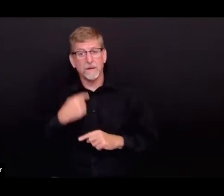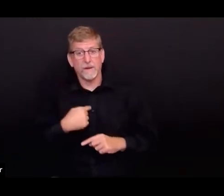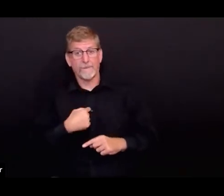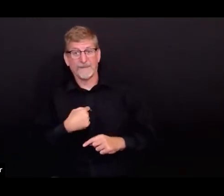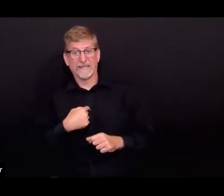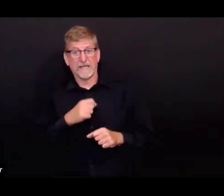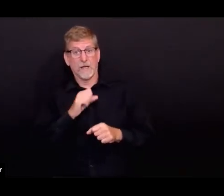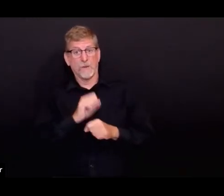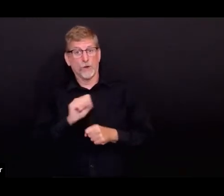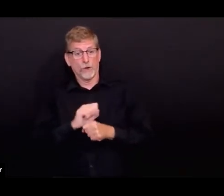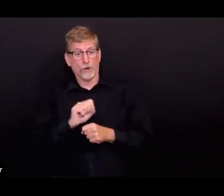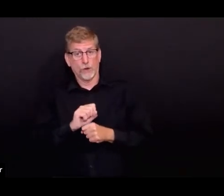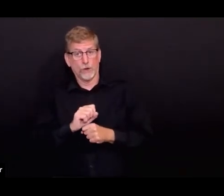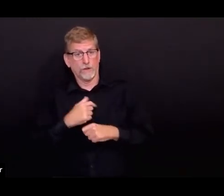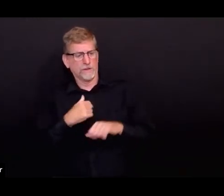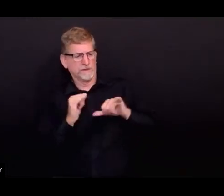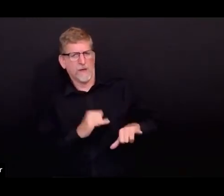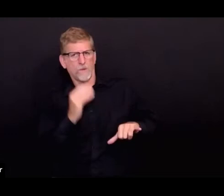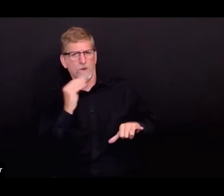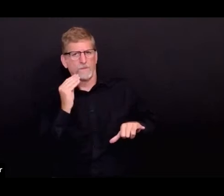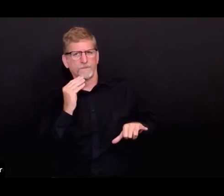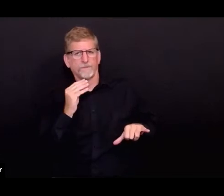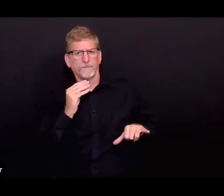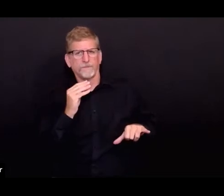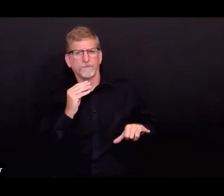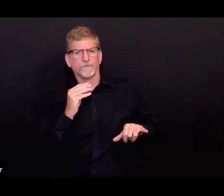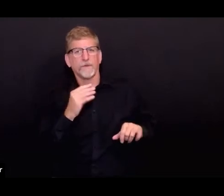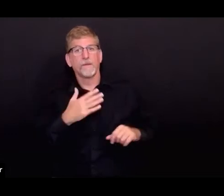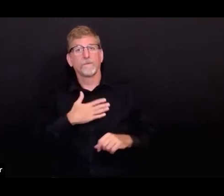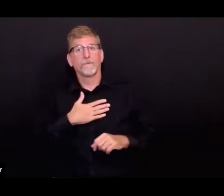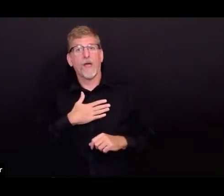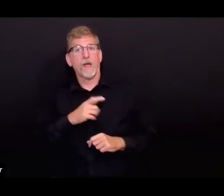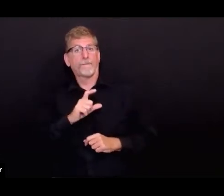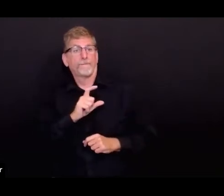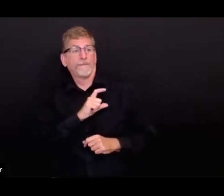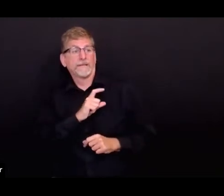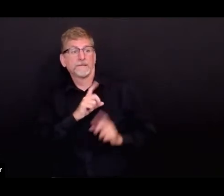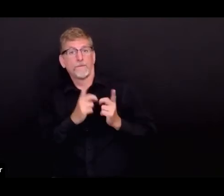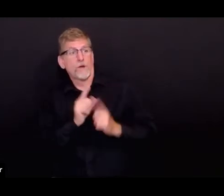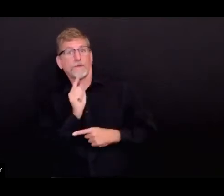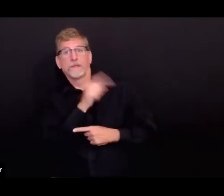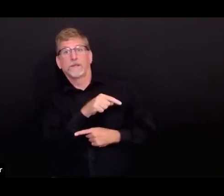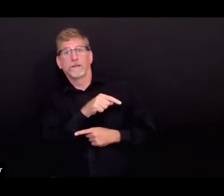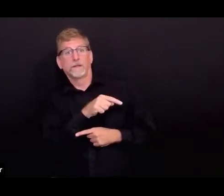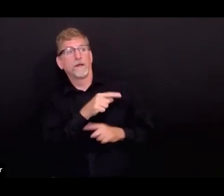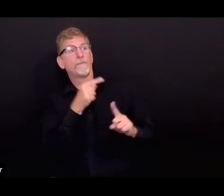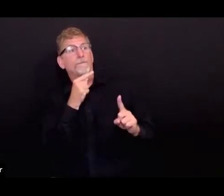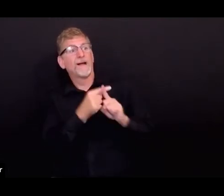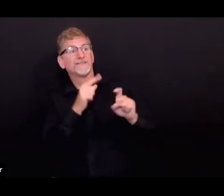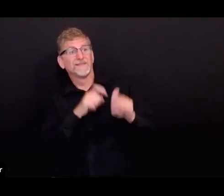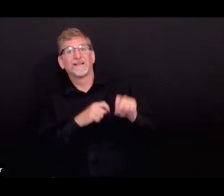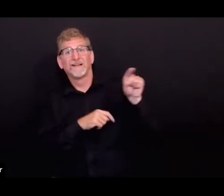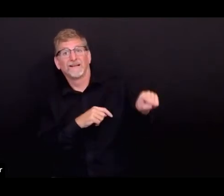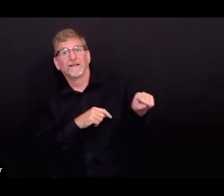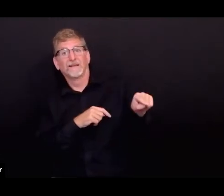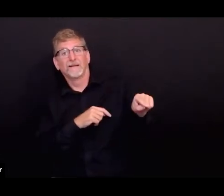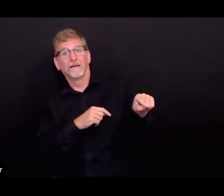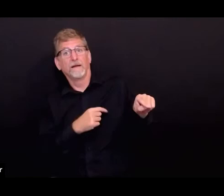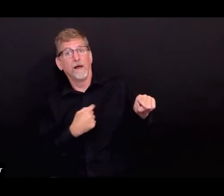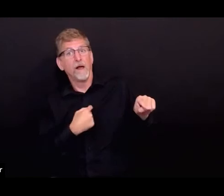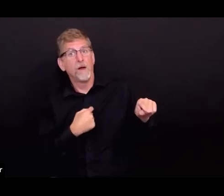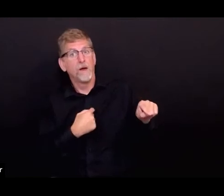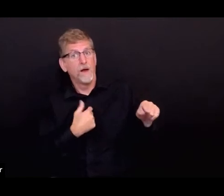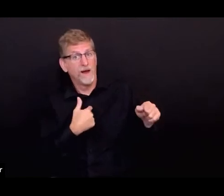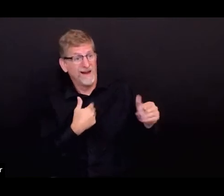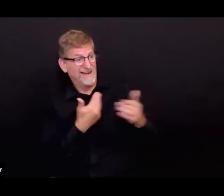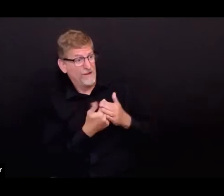patrol team tested positive, and I didn't get it, and I wasn't, I was in according to that close contact. So